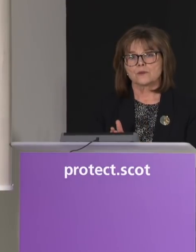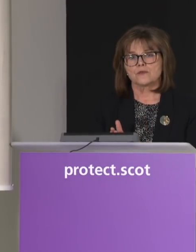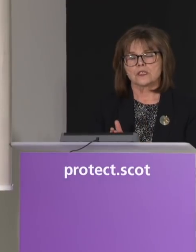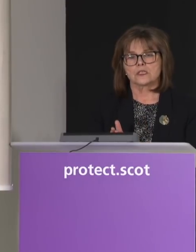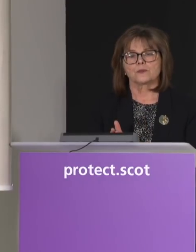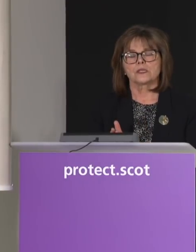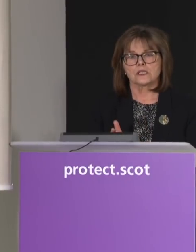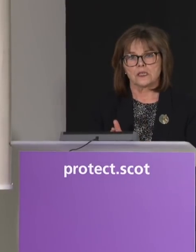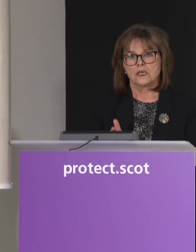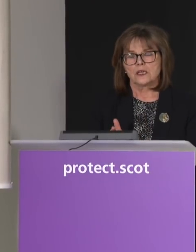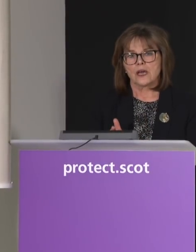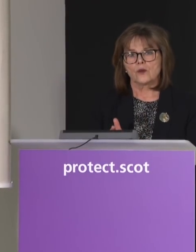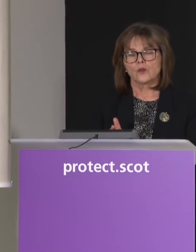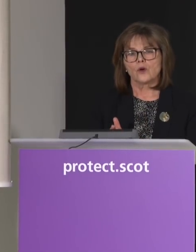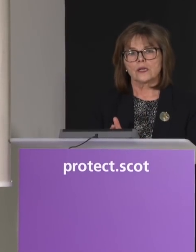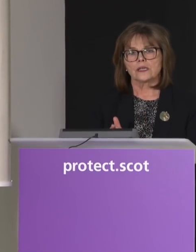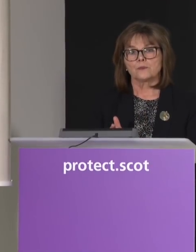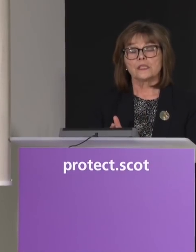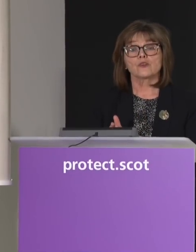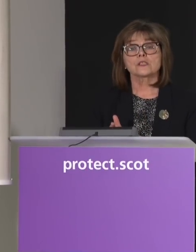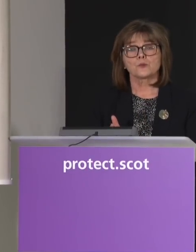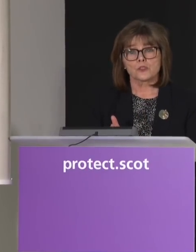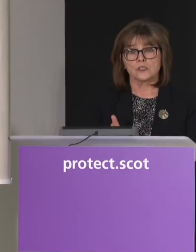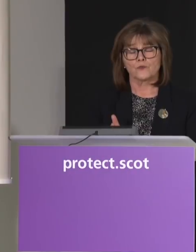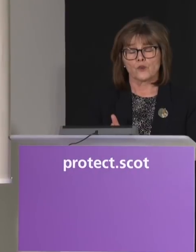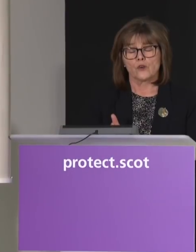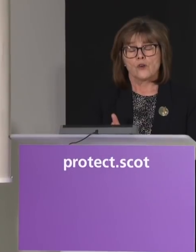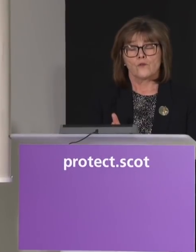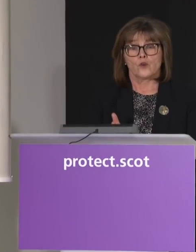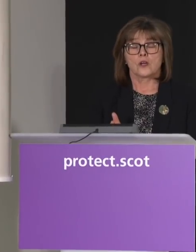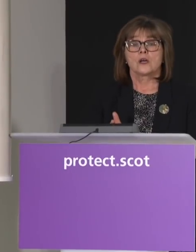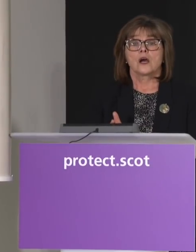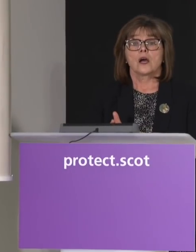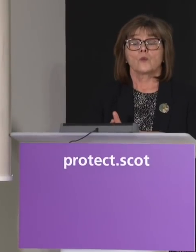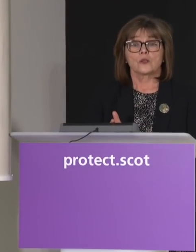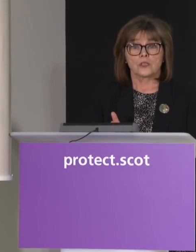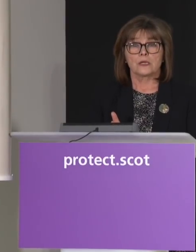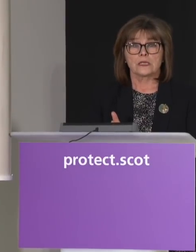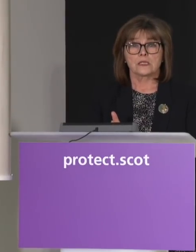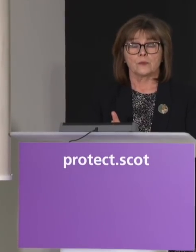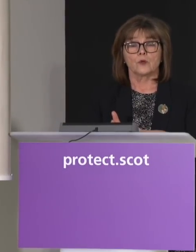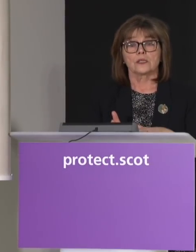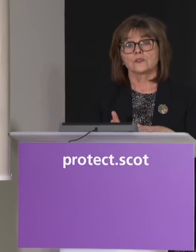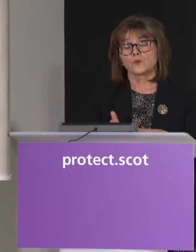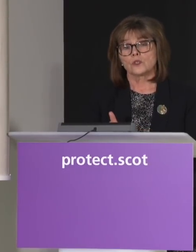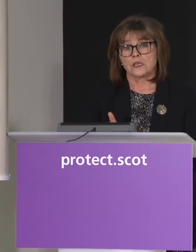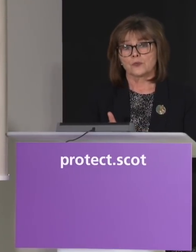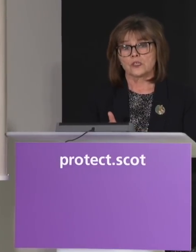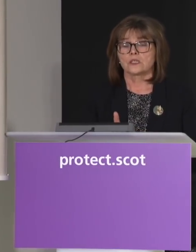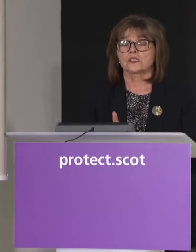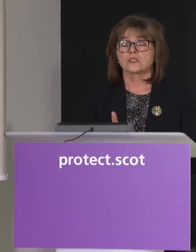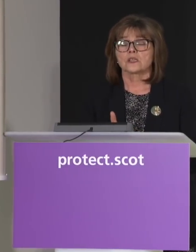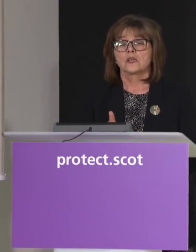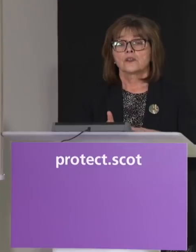in terms of its stability, in how long it can be transported for whilst remaining stable and under what